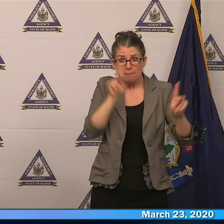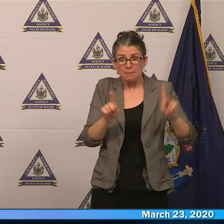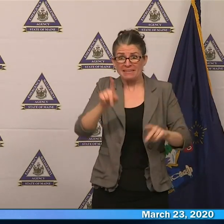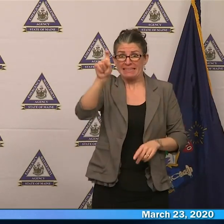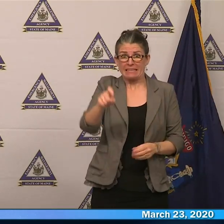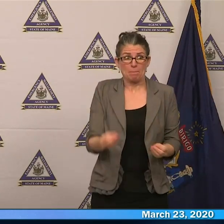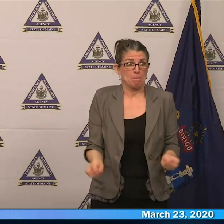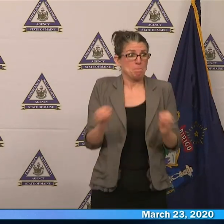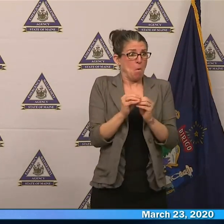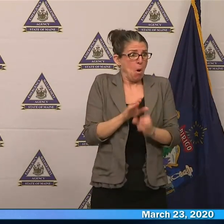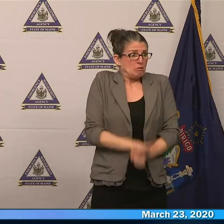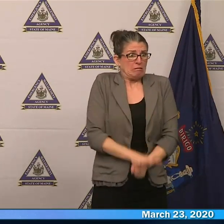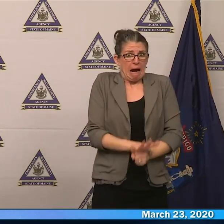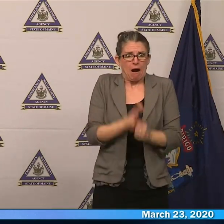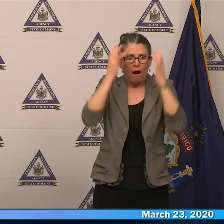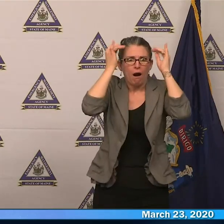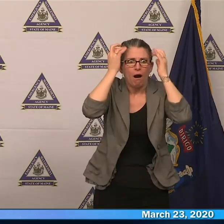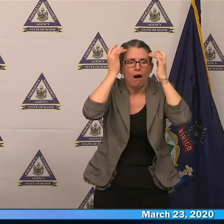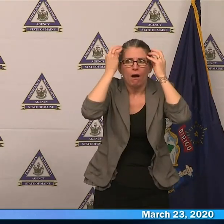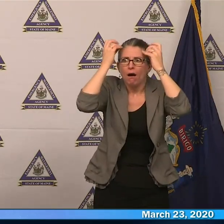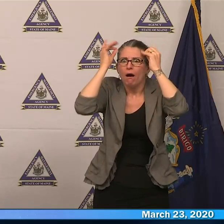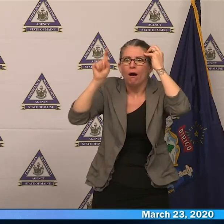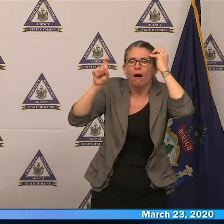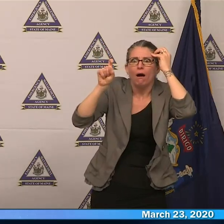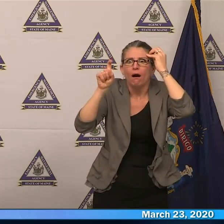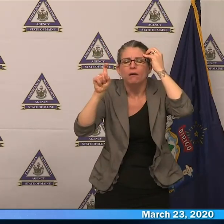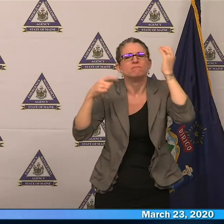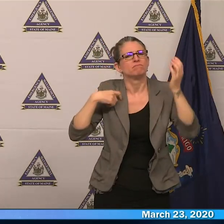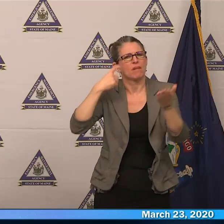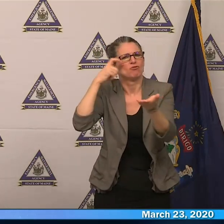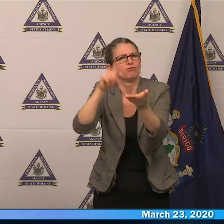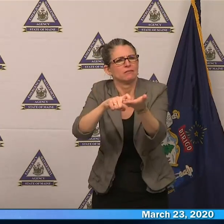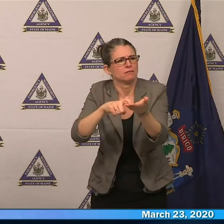in their lives than they already have.